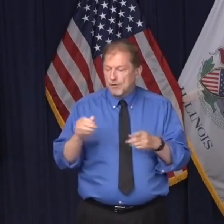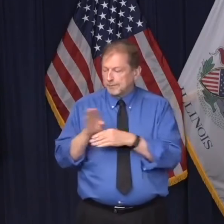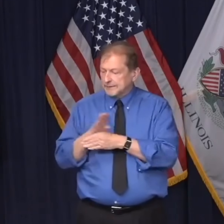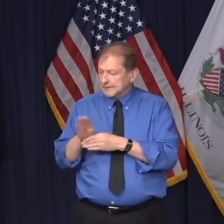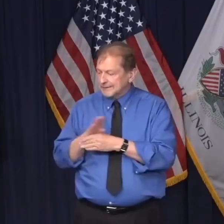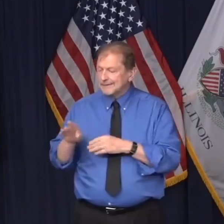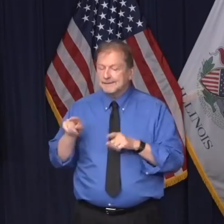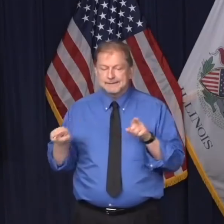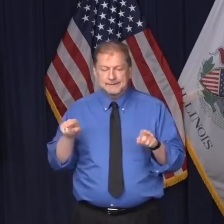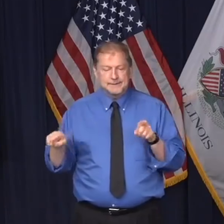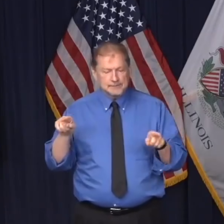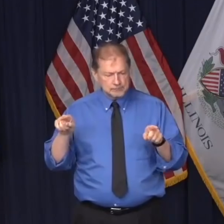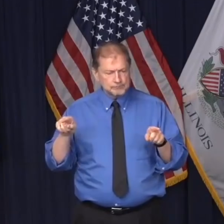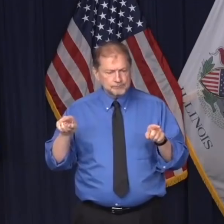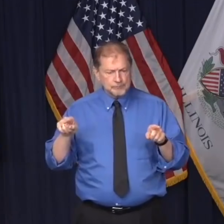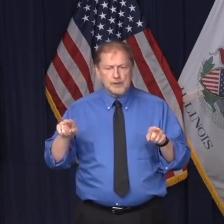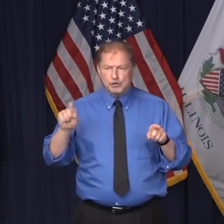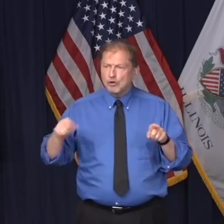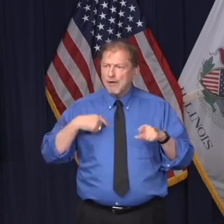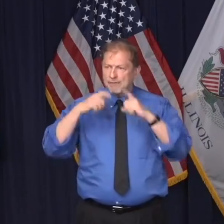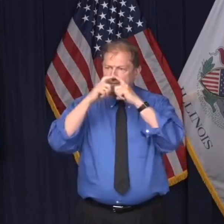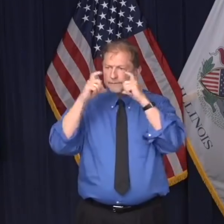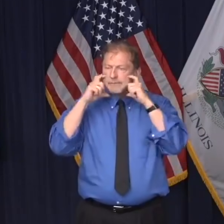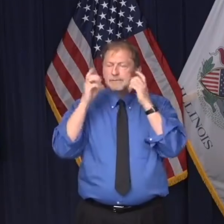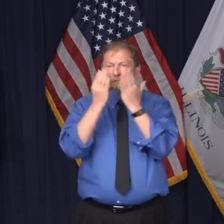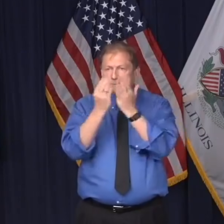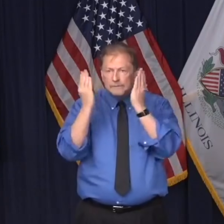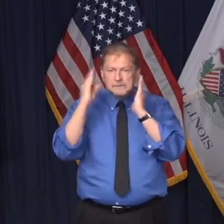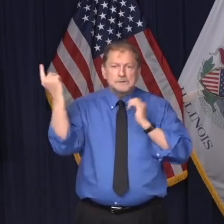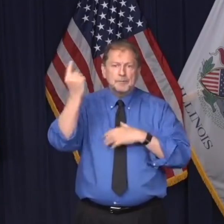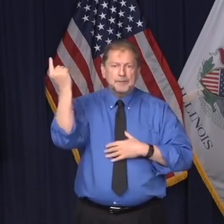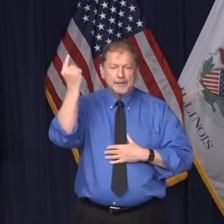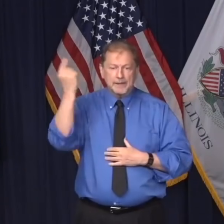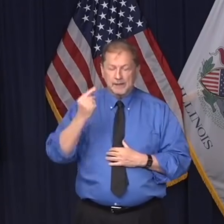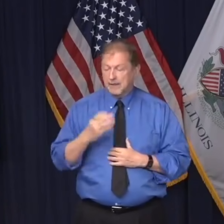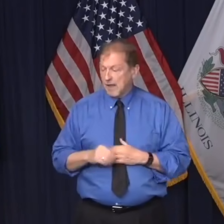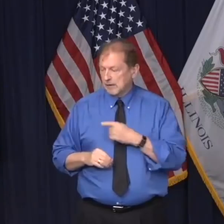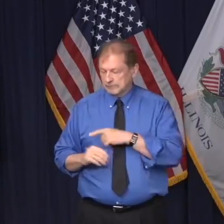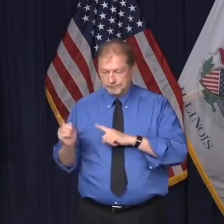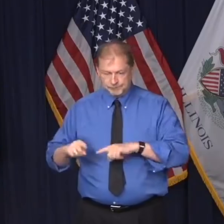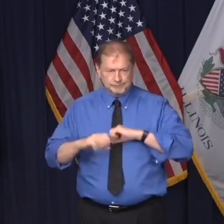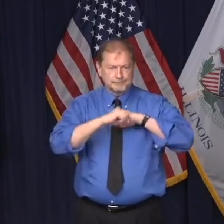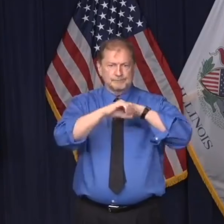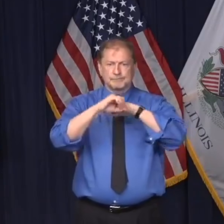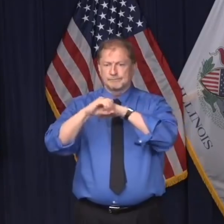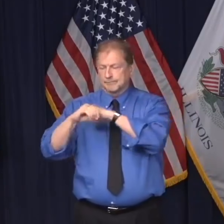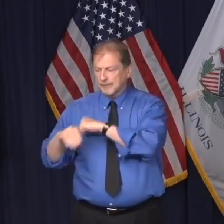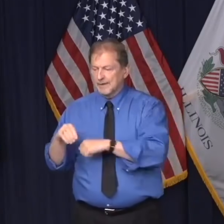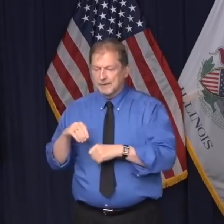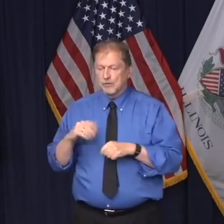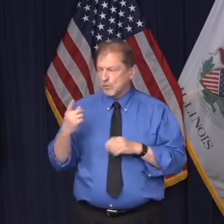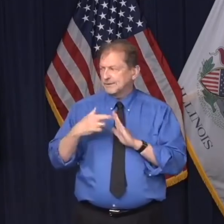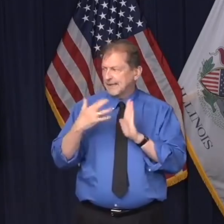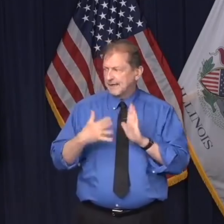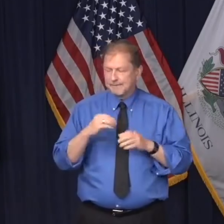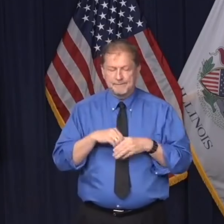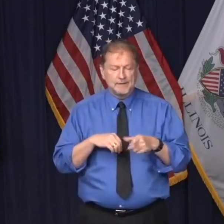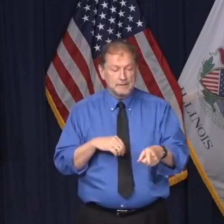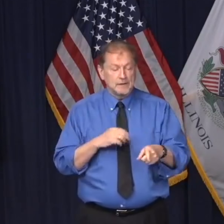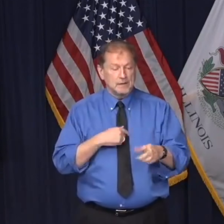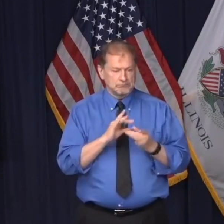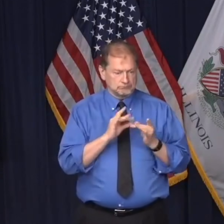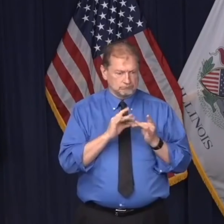wear face coverings. And he himself went out and promoted that in his district and